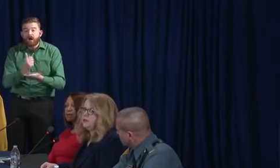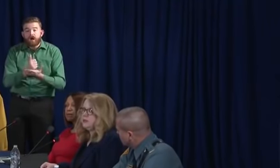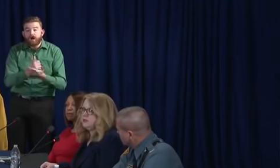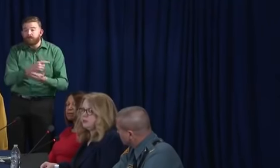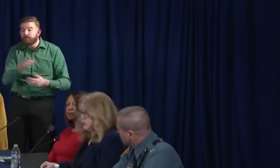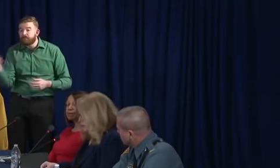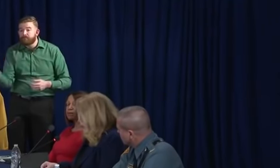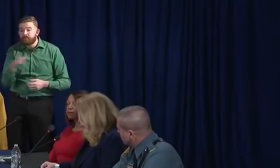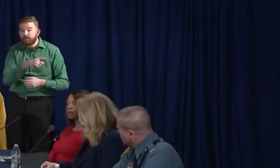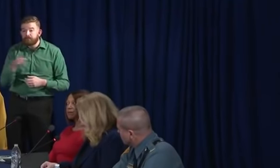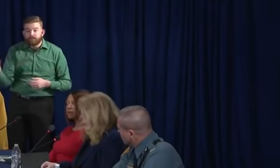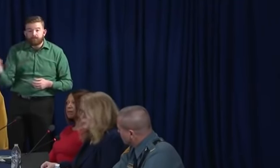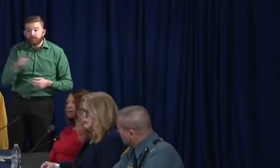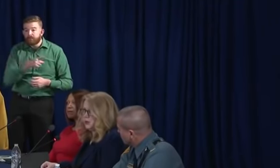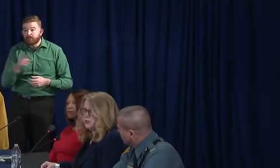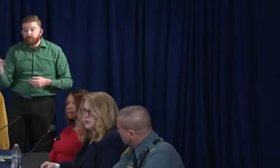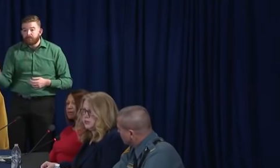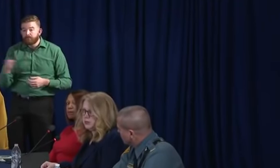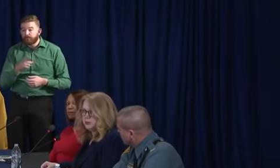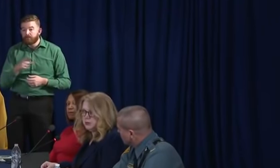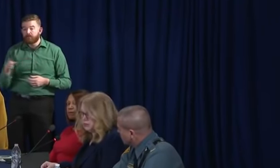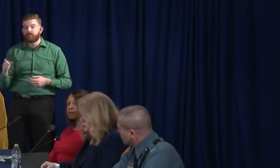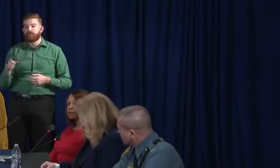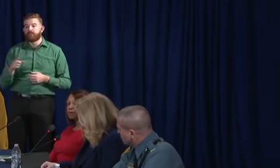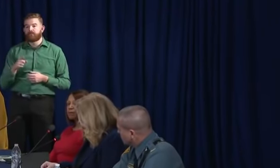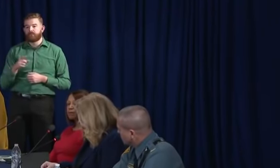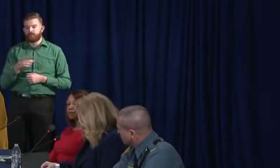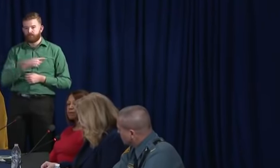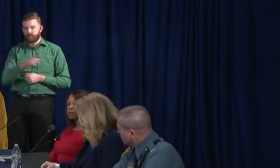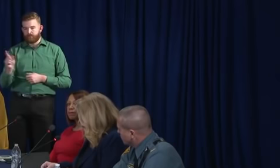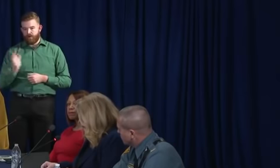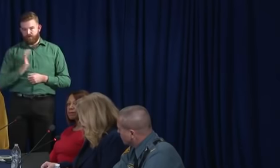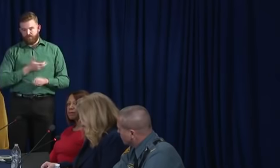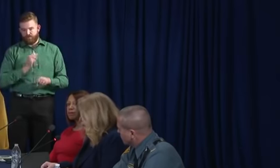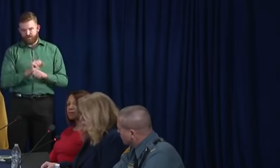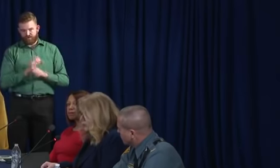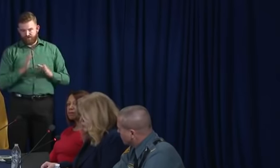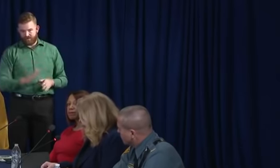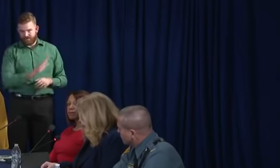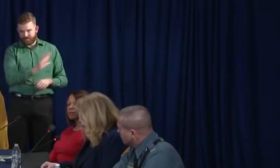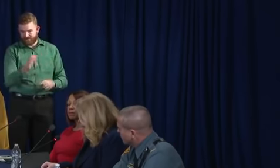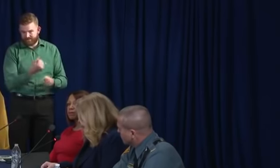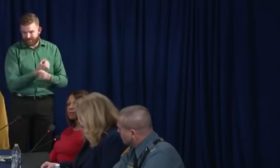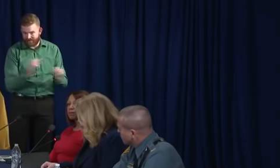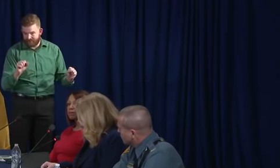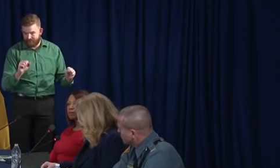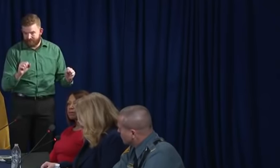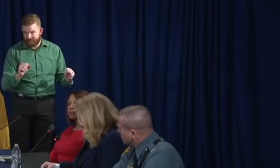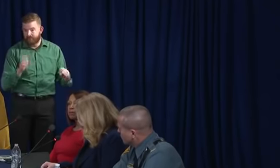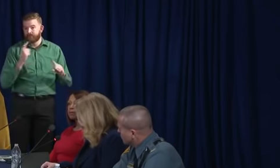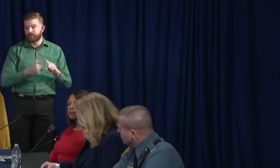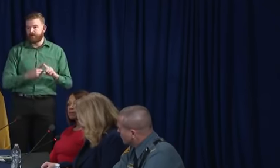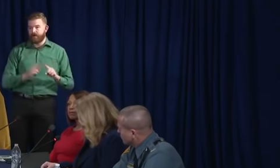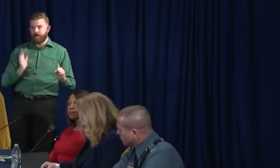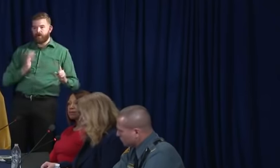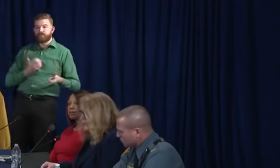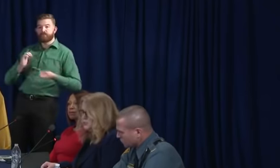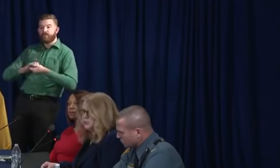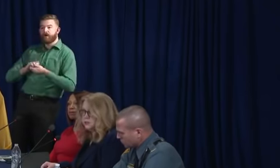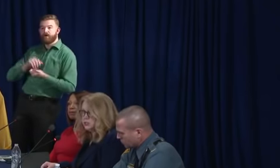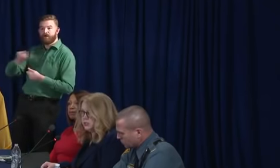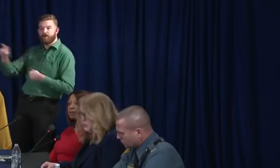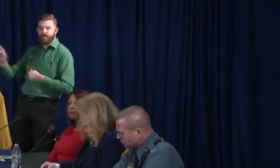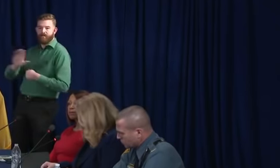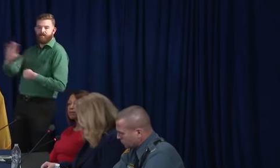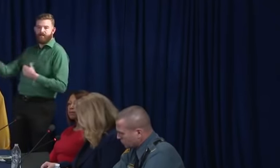the health and safety of the workforce of our critical partners and communities across the state. First, through Medicaid's long-term care program and